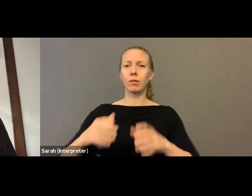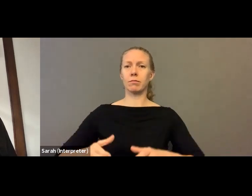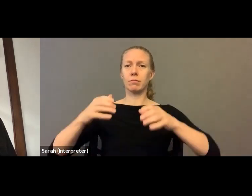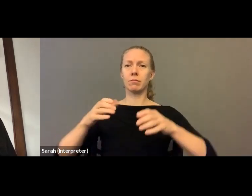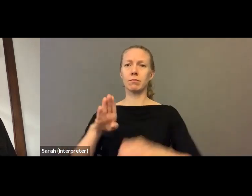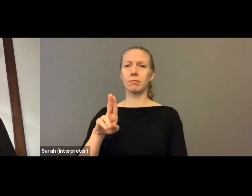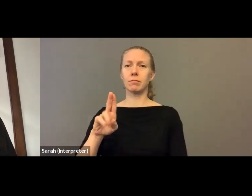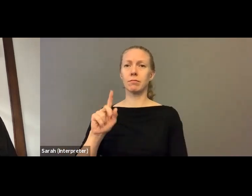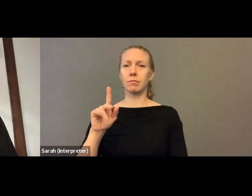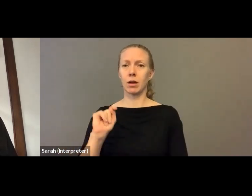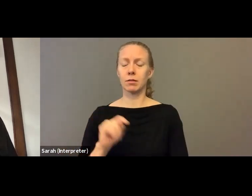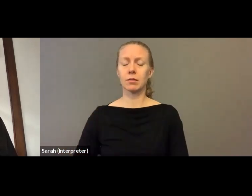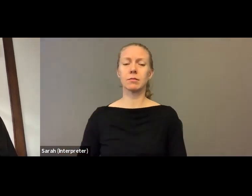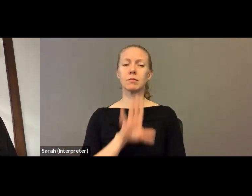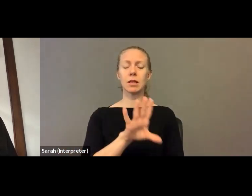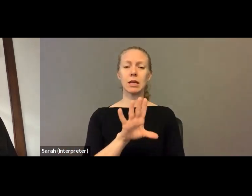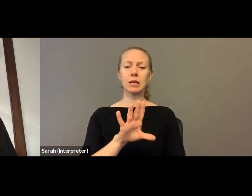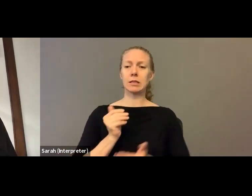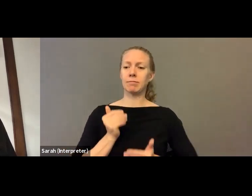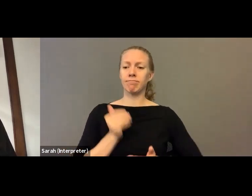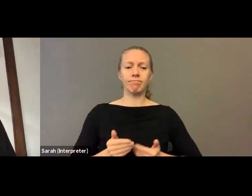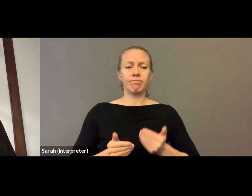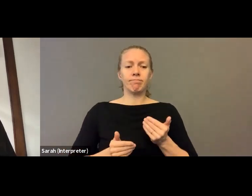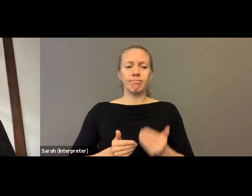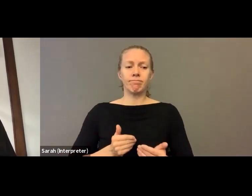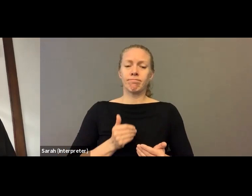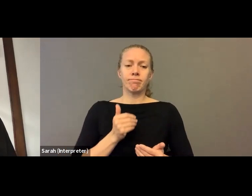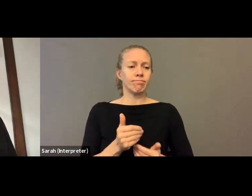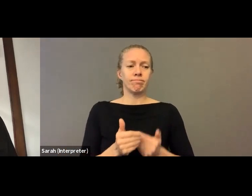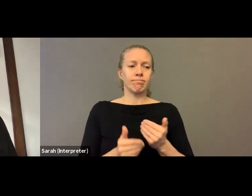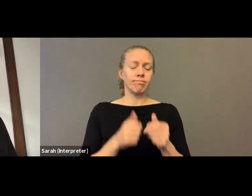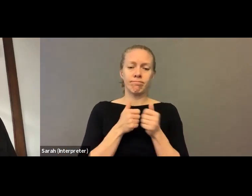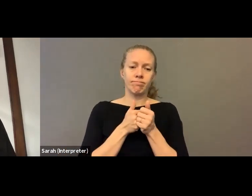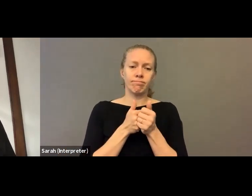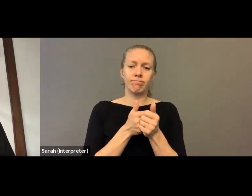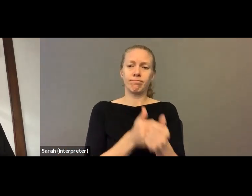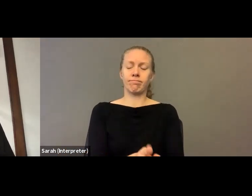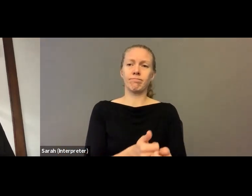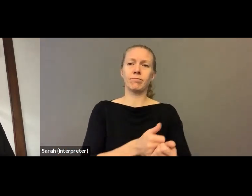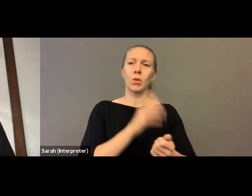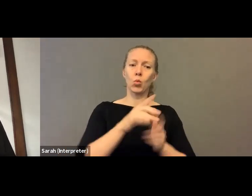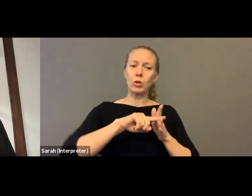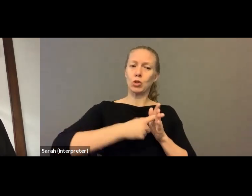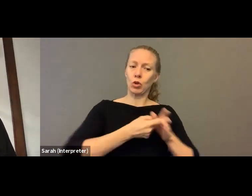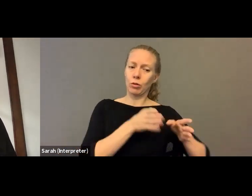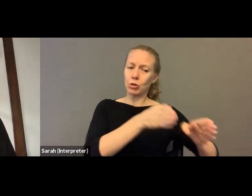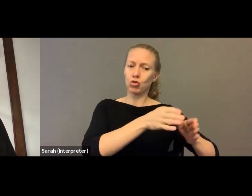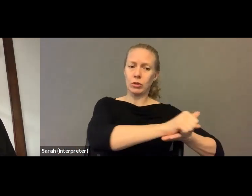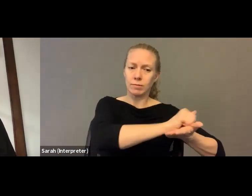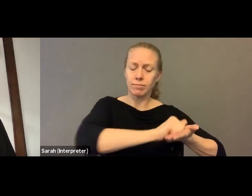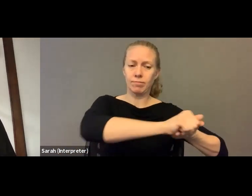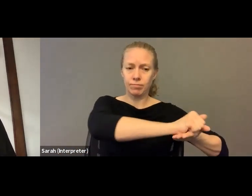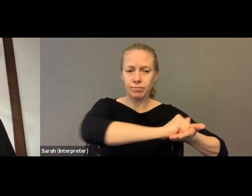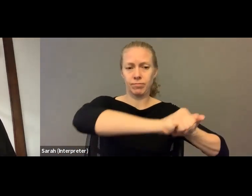become methodical. He will start at any street corner, rinse an area of pavement, apply detergent, rinse the